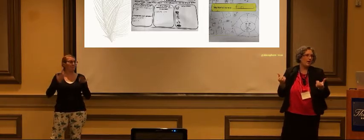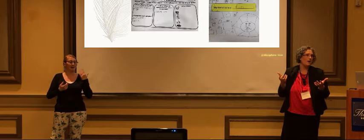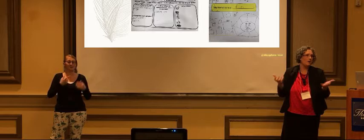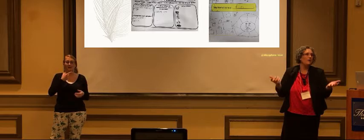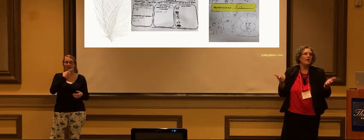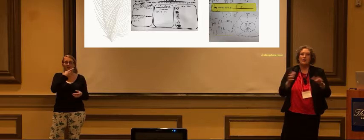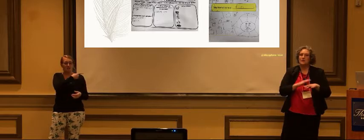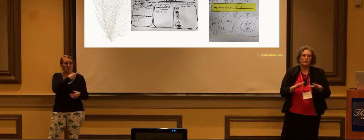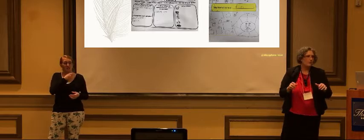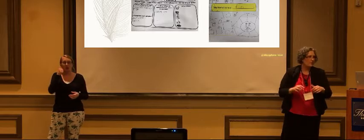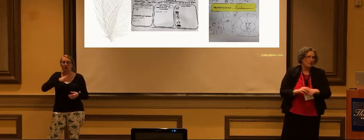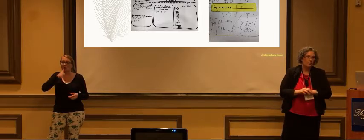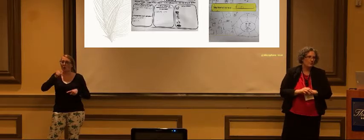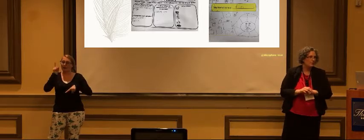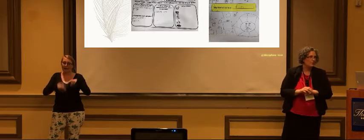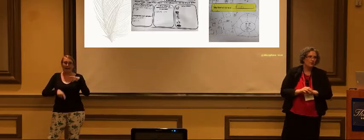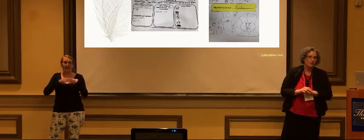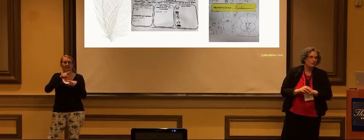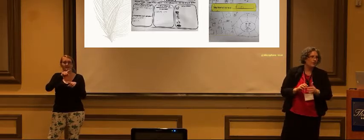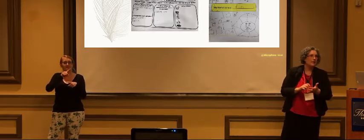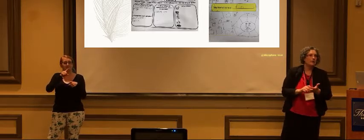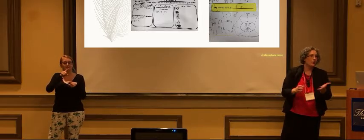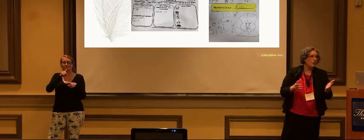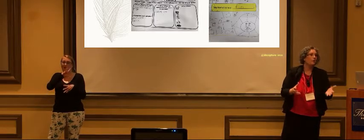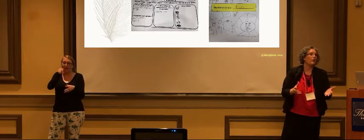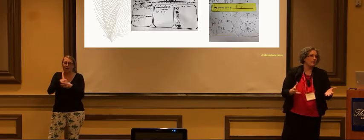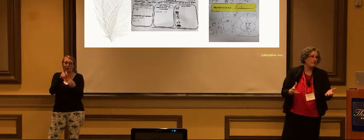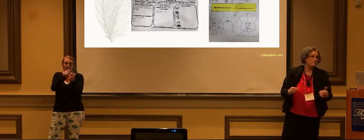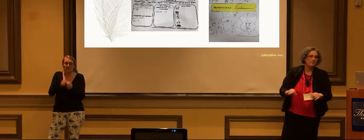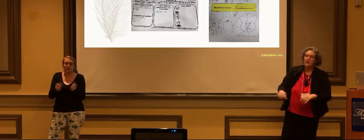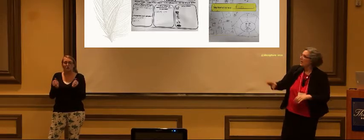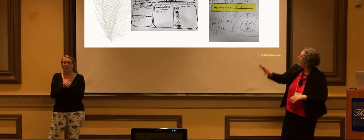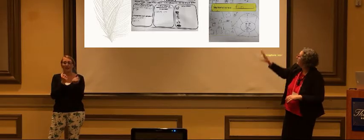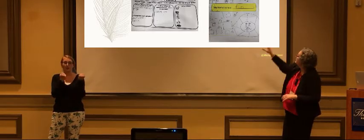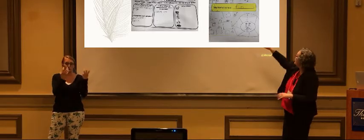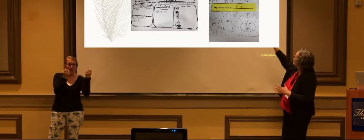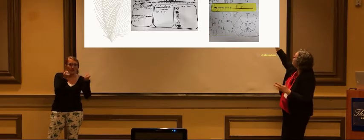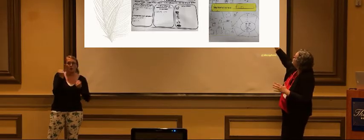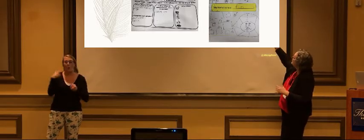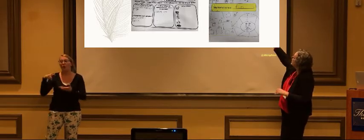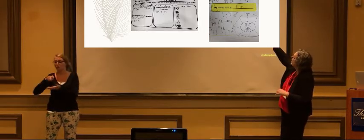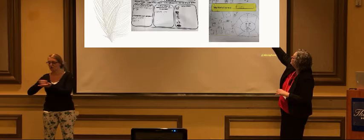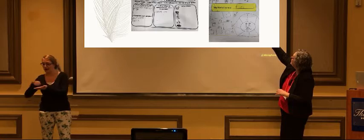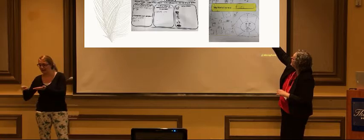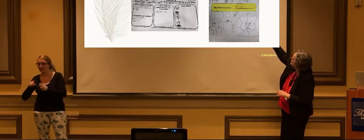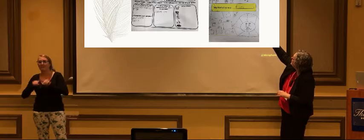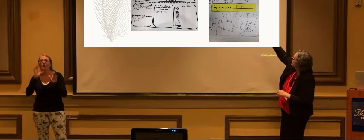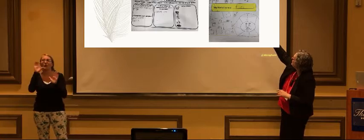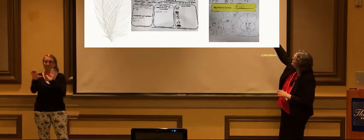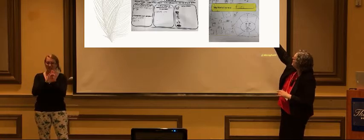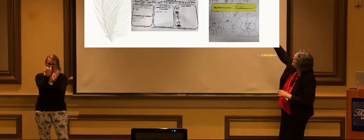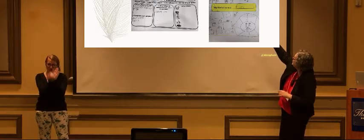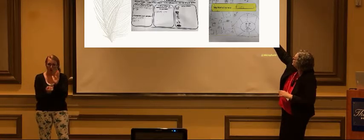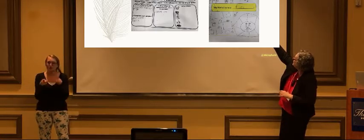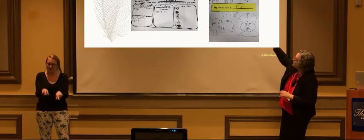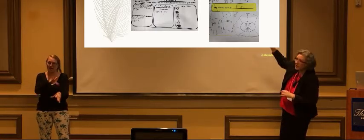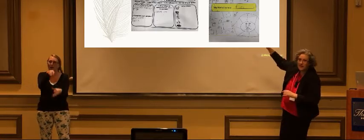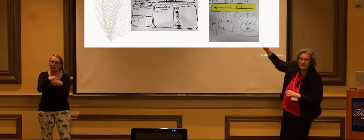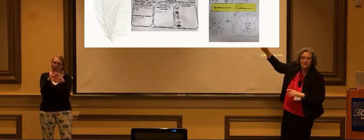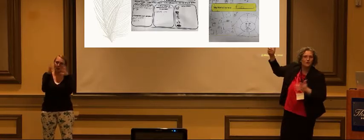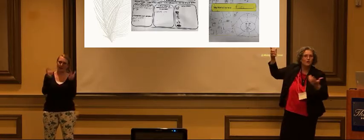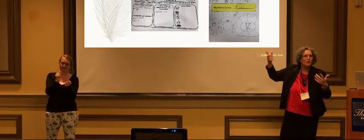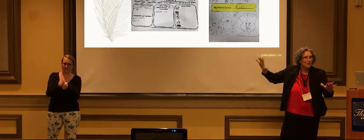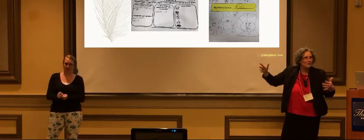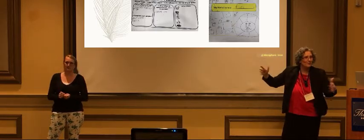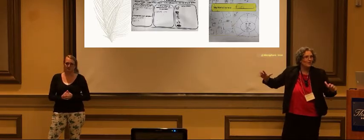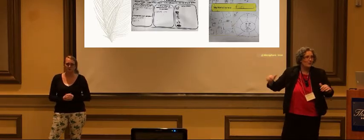include through the air, and certainly going to be able to include in her own writing. So I already know, look at everyone's taking a turn,